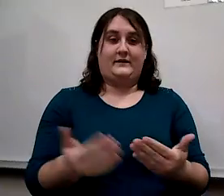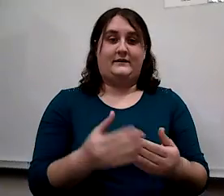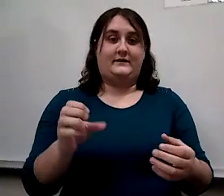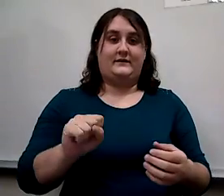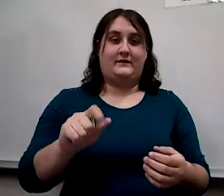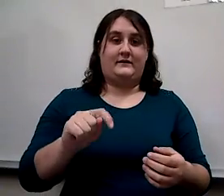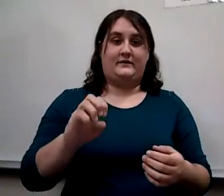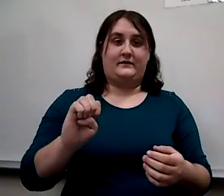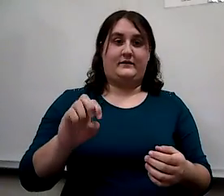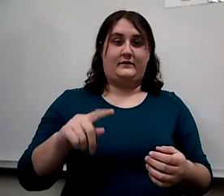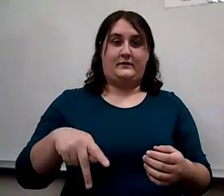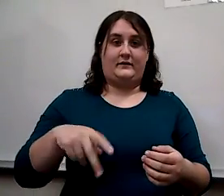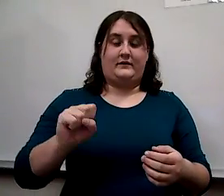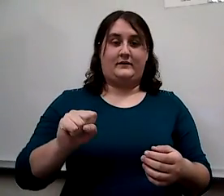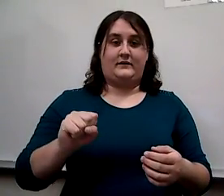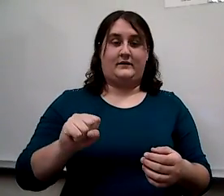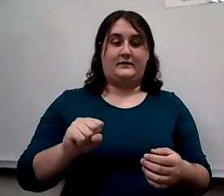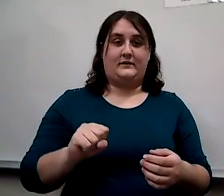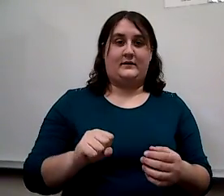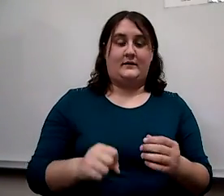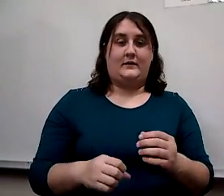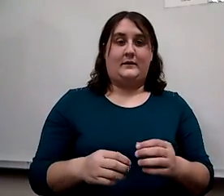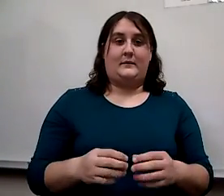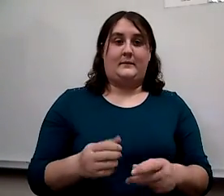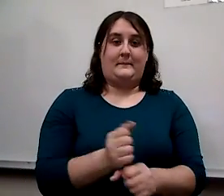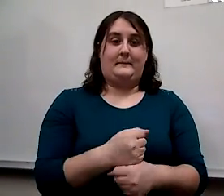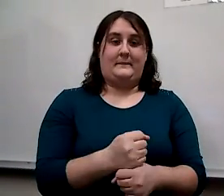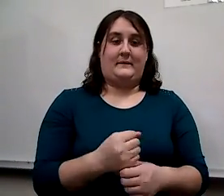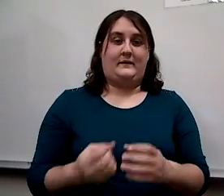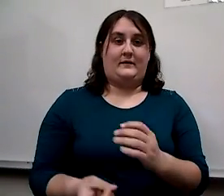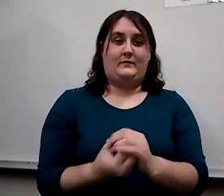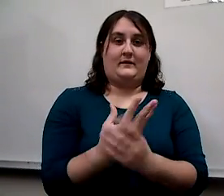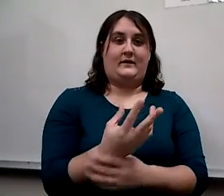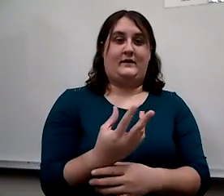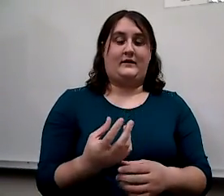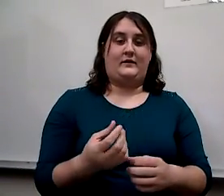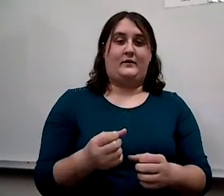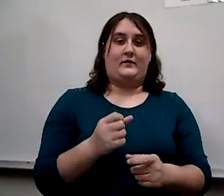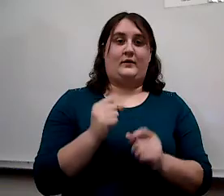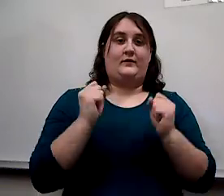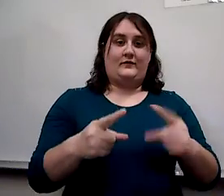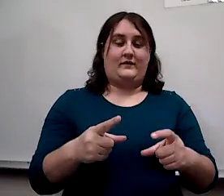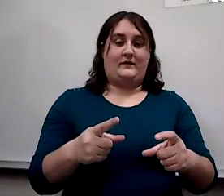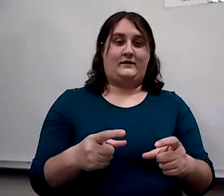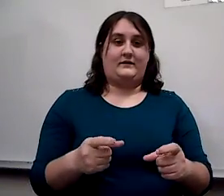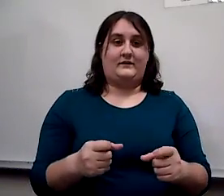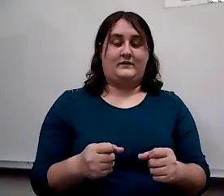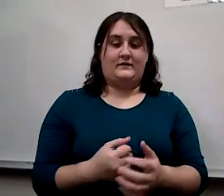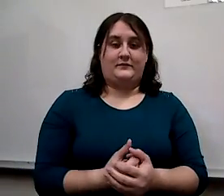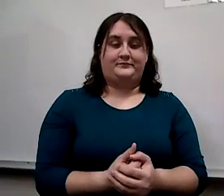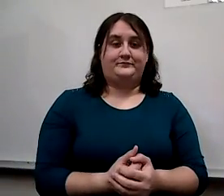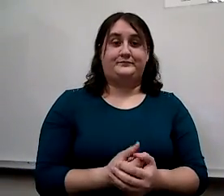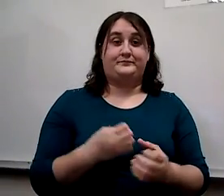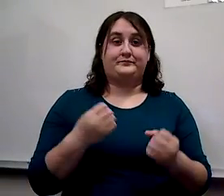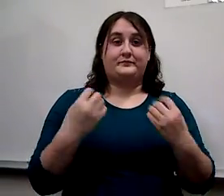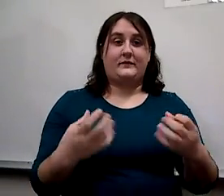shoot up quickly and give you a beautiful summer display. Many people have shifted away from roses because